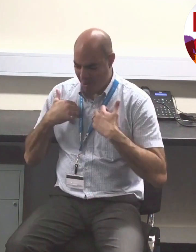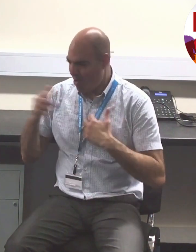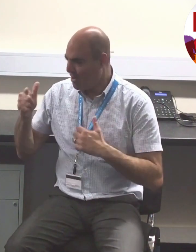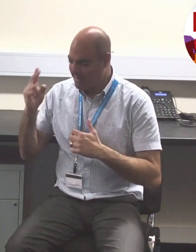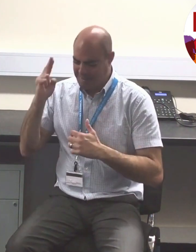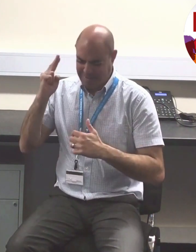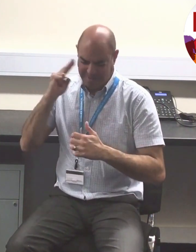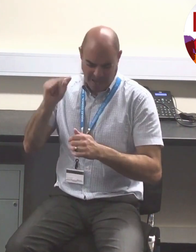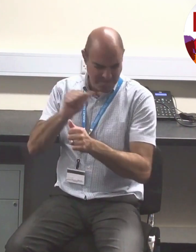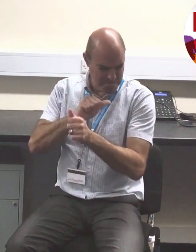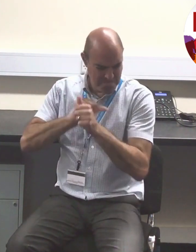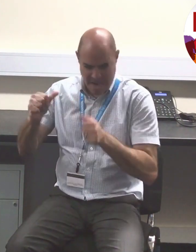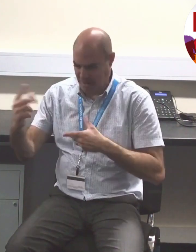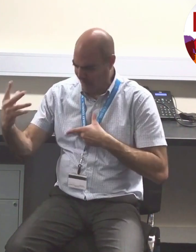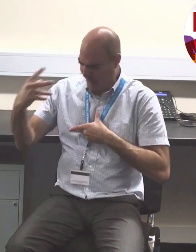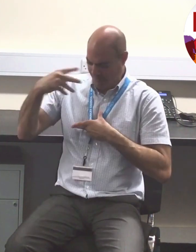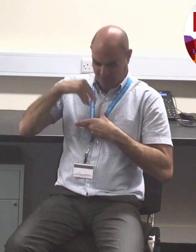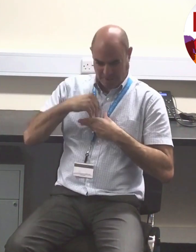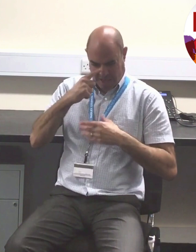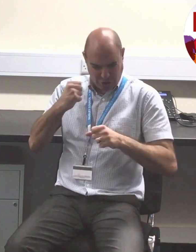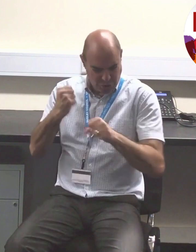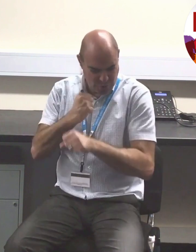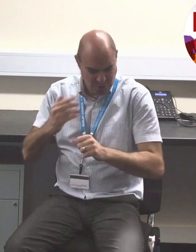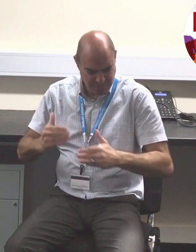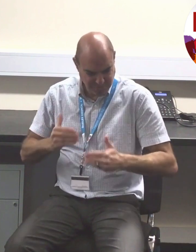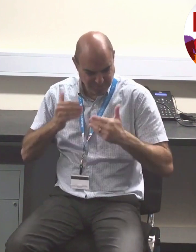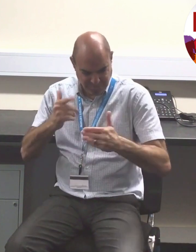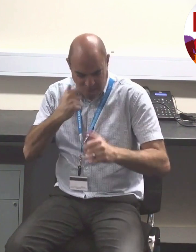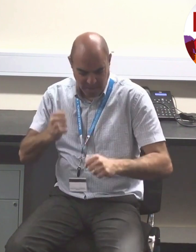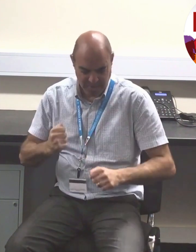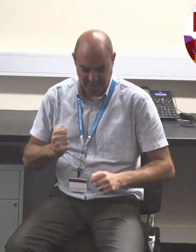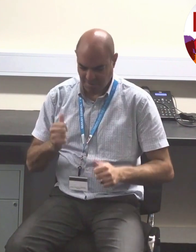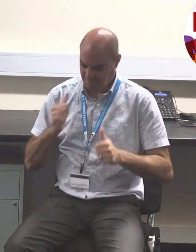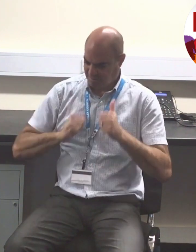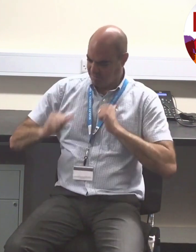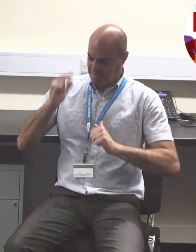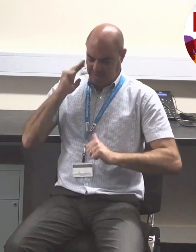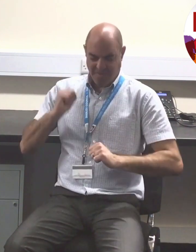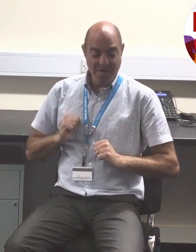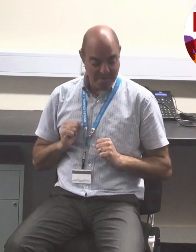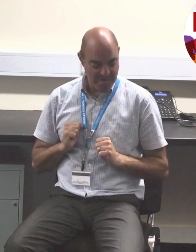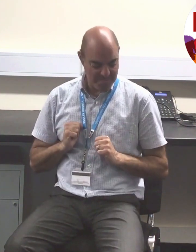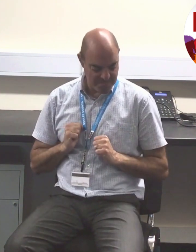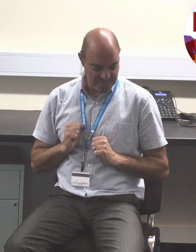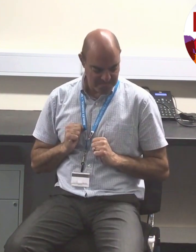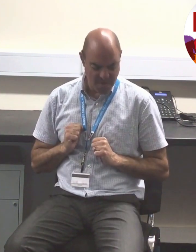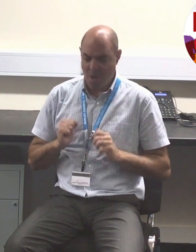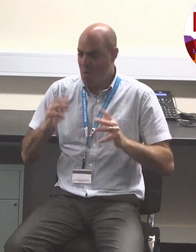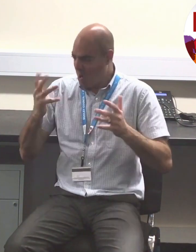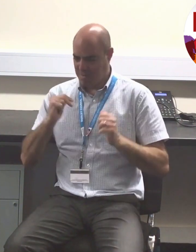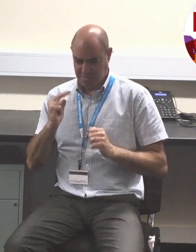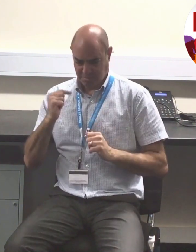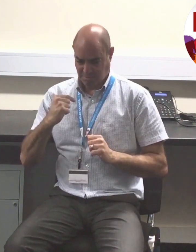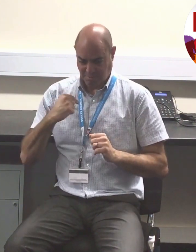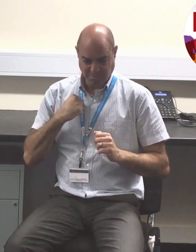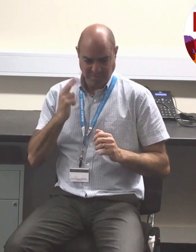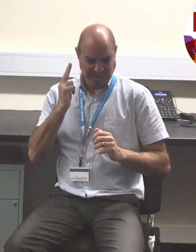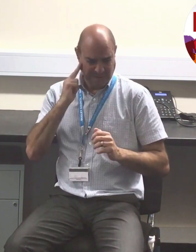Oh, I like this question. What's best about being deaf? What can we do? I would say I've got a pride in what we can achieve.